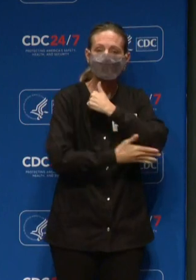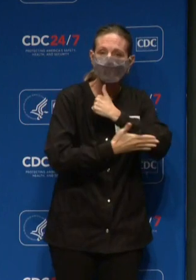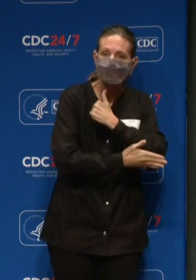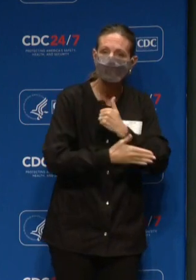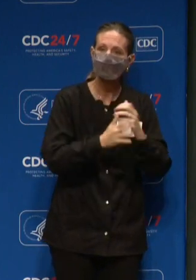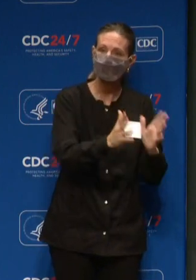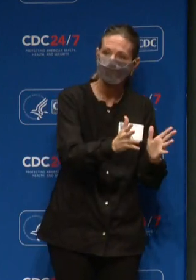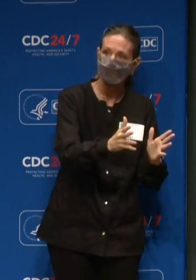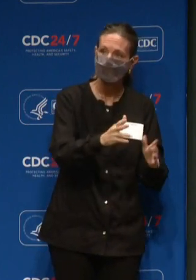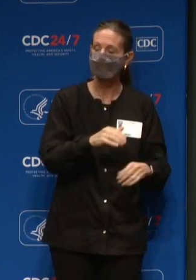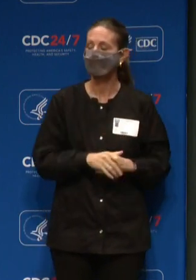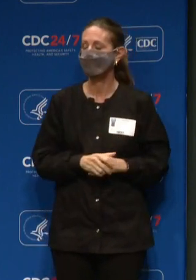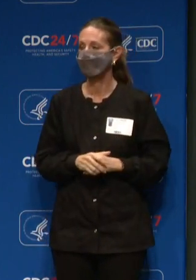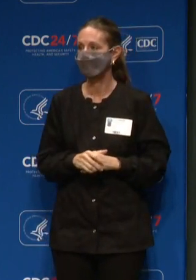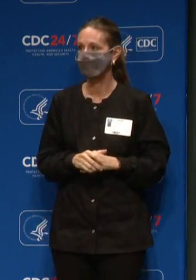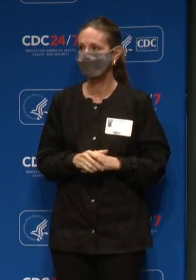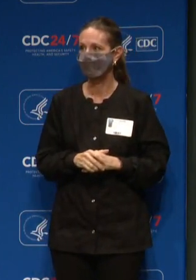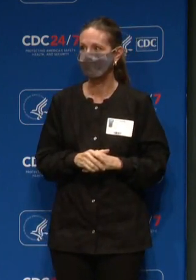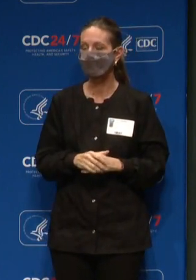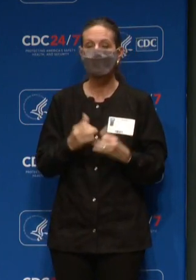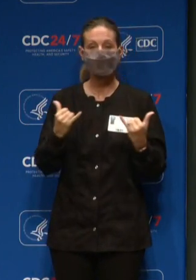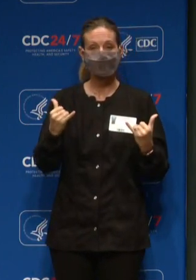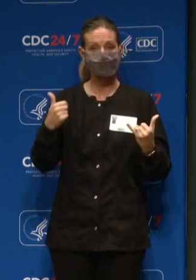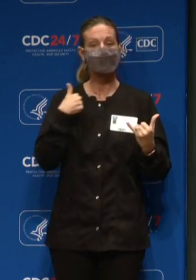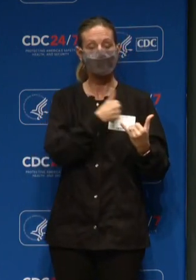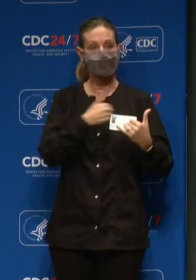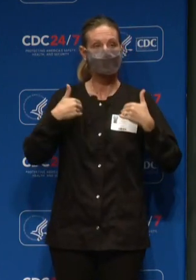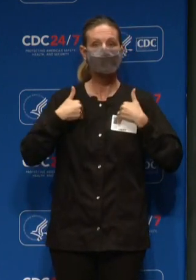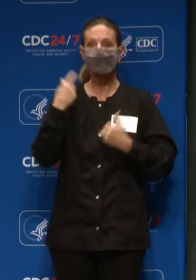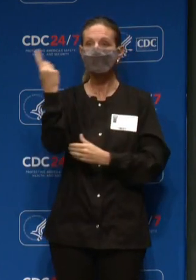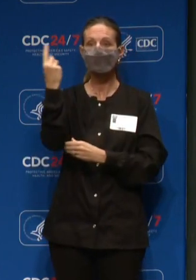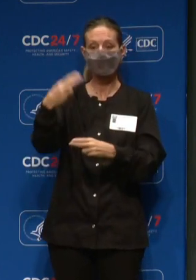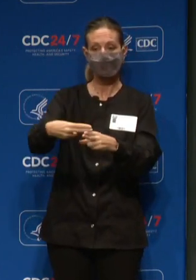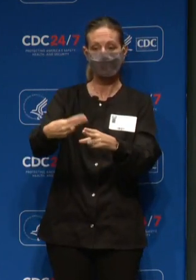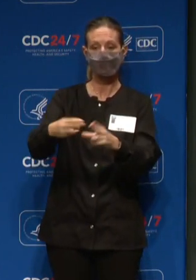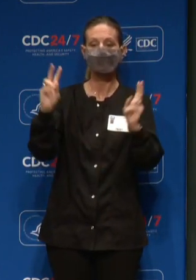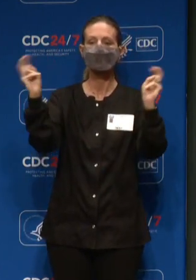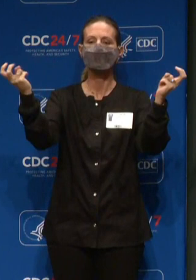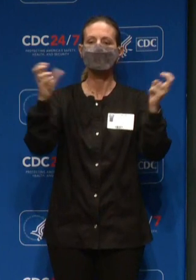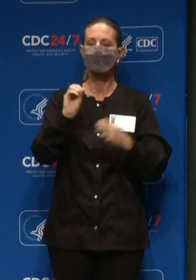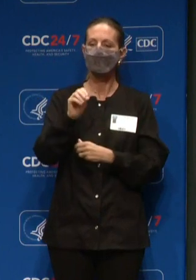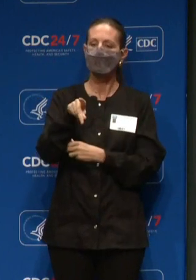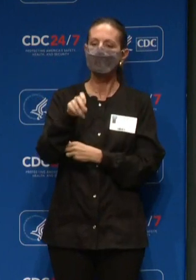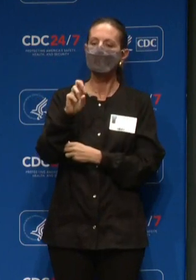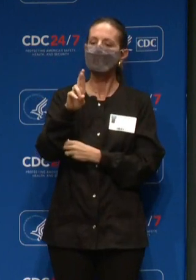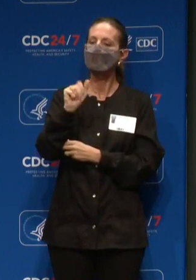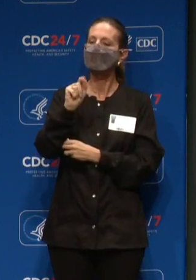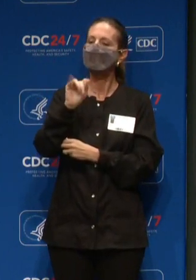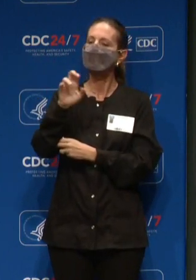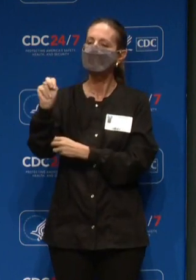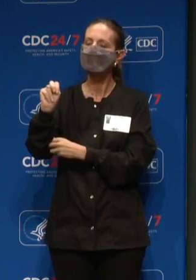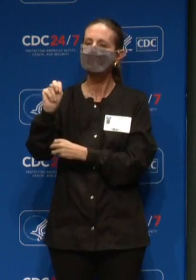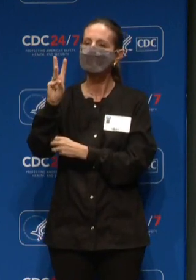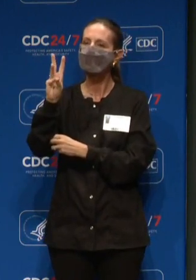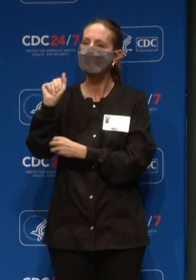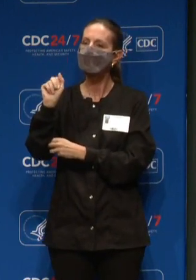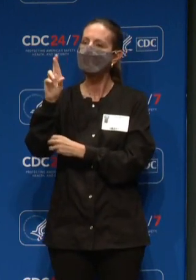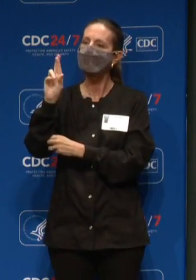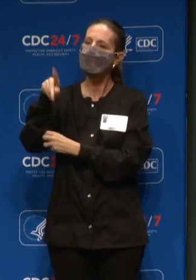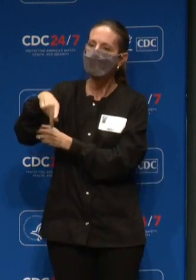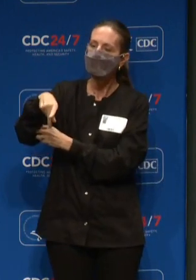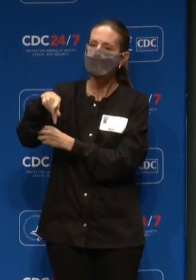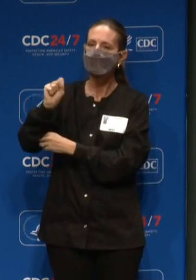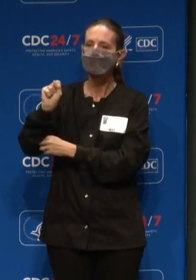is a proud part of Operation Warp Speed, the partnership between parts of HHS and the Department of Defense to